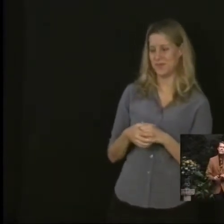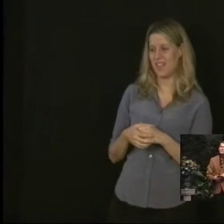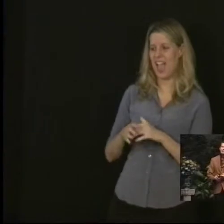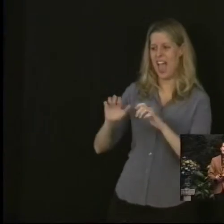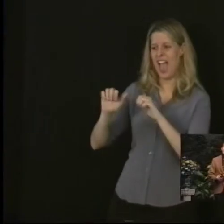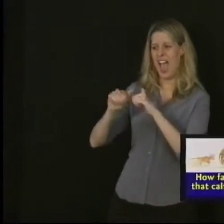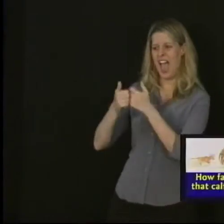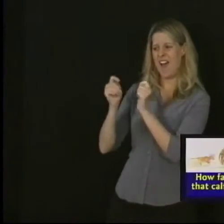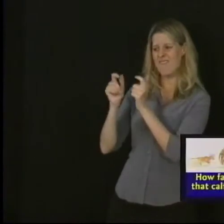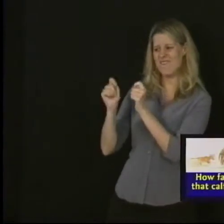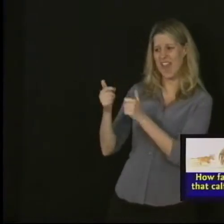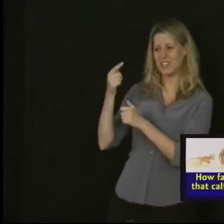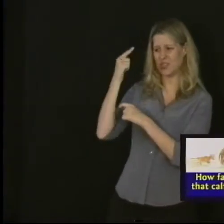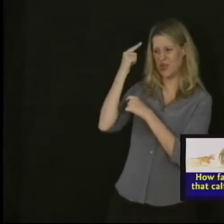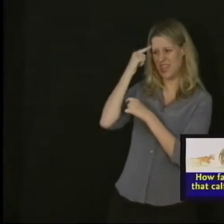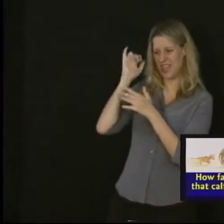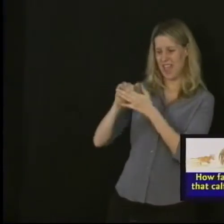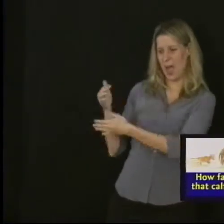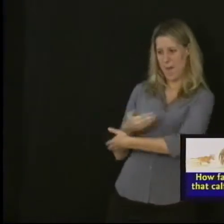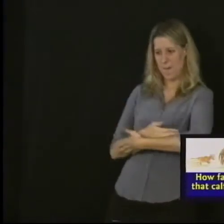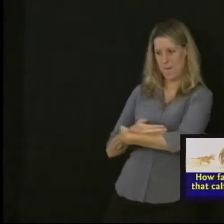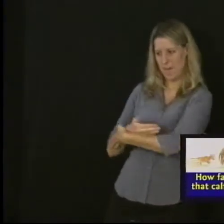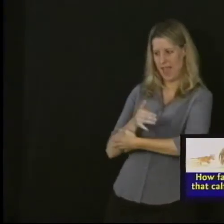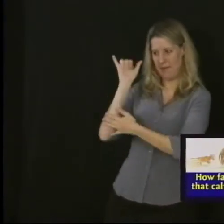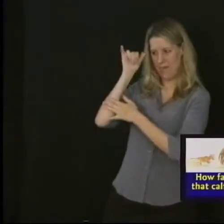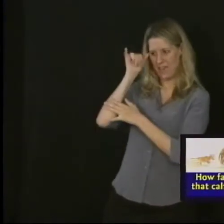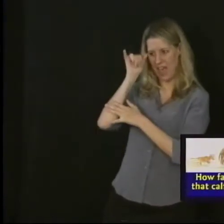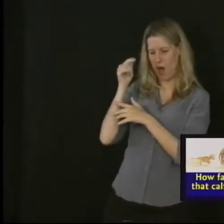"How fast do you figure that calf was going when it ran into that cow?"